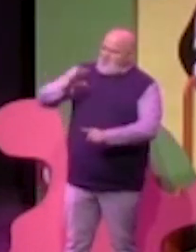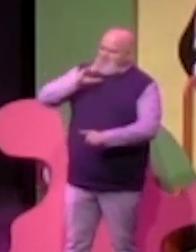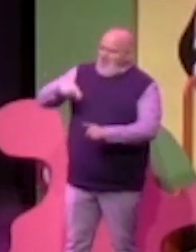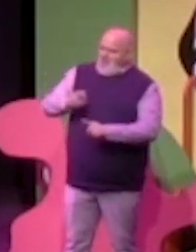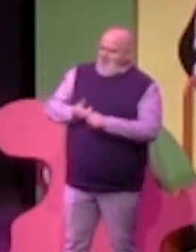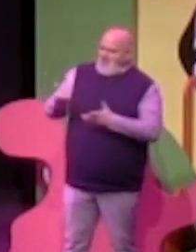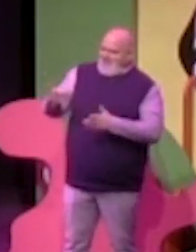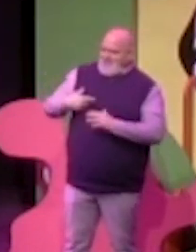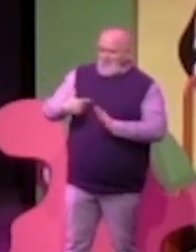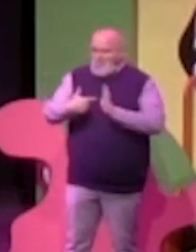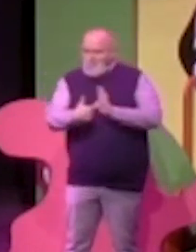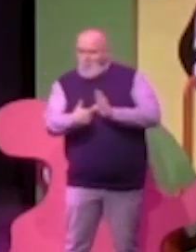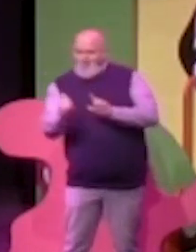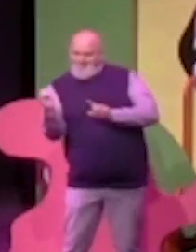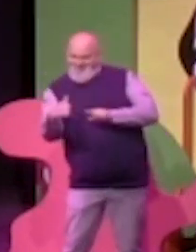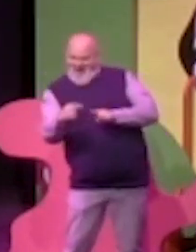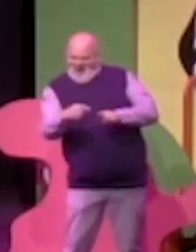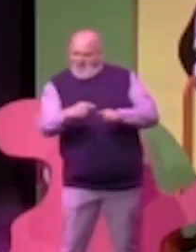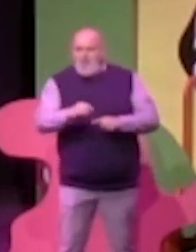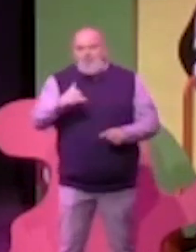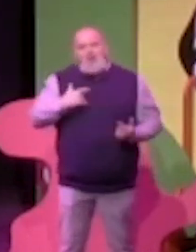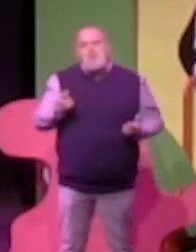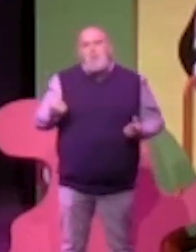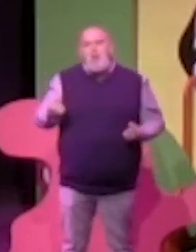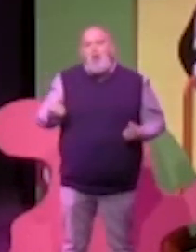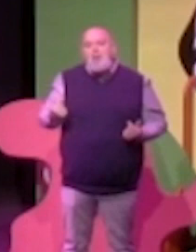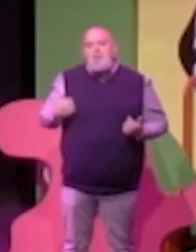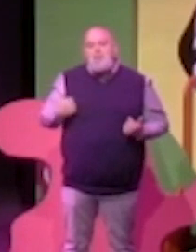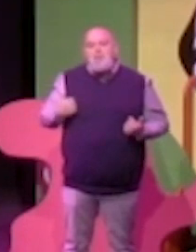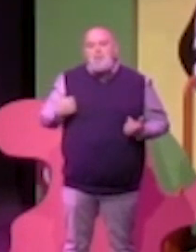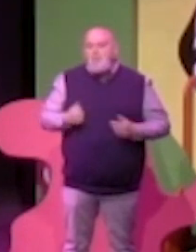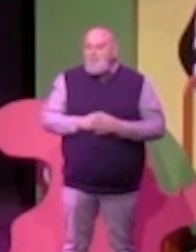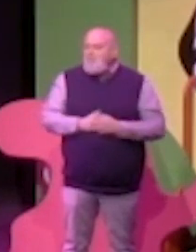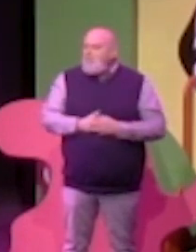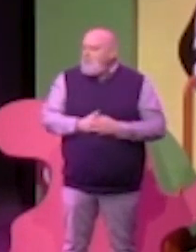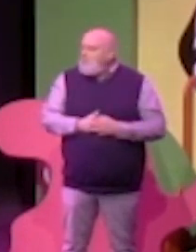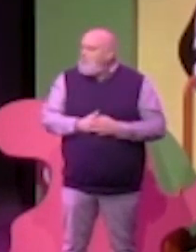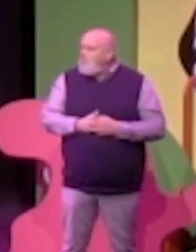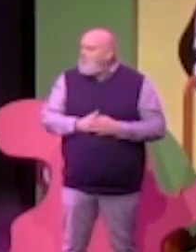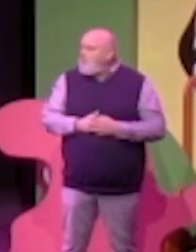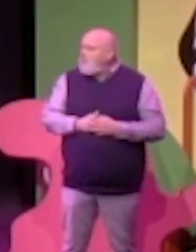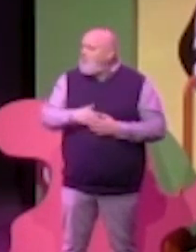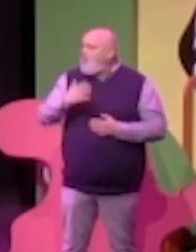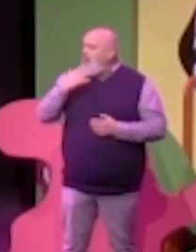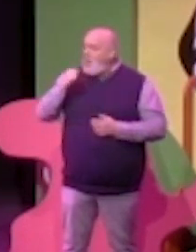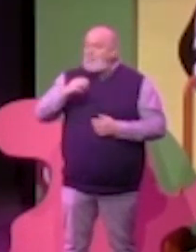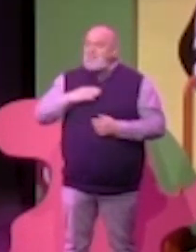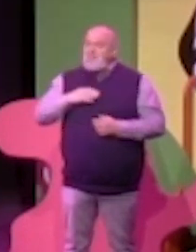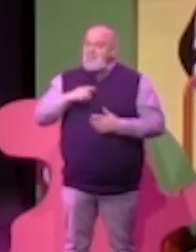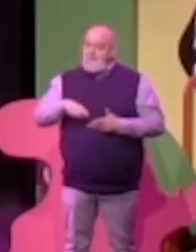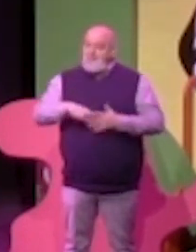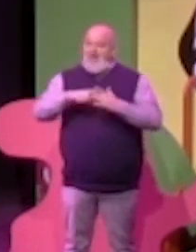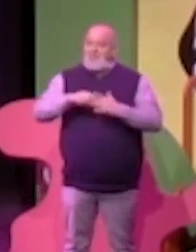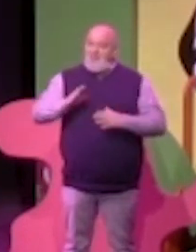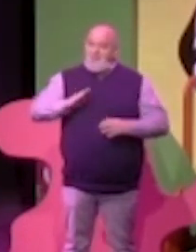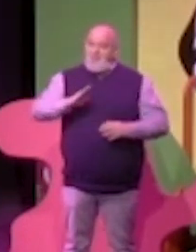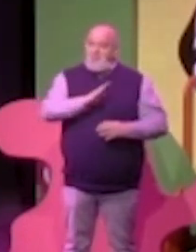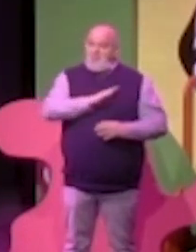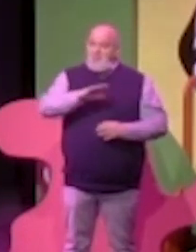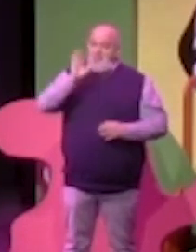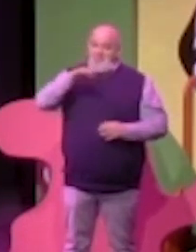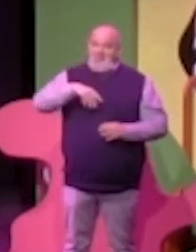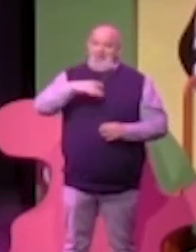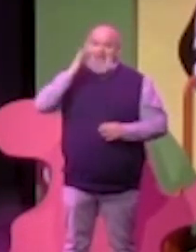show us this. And that's what I do here. And I was a founding board member of the California Indian Basket